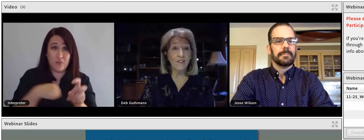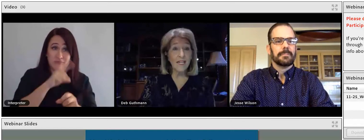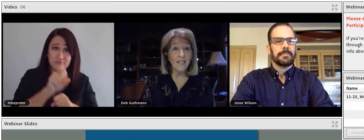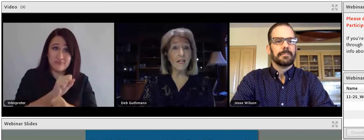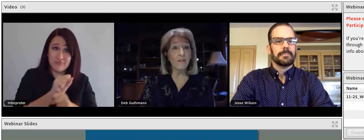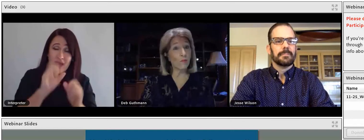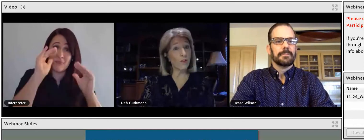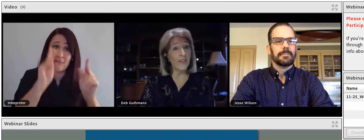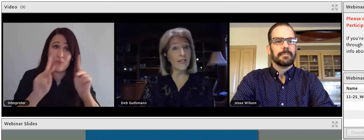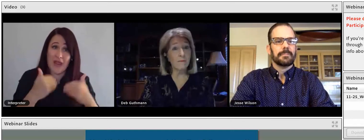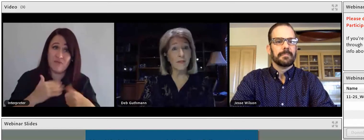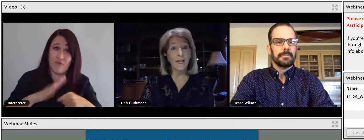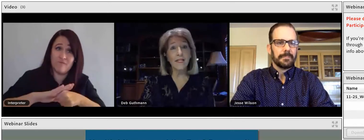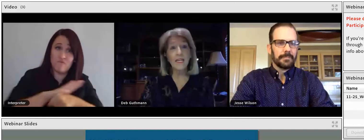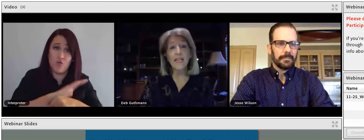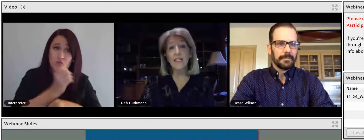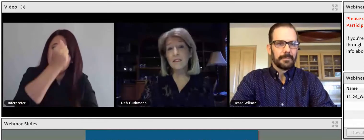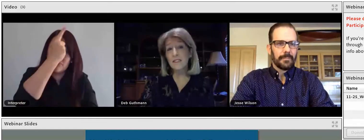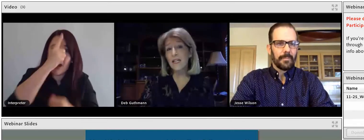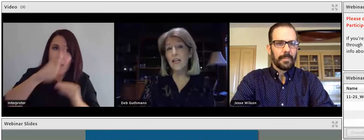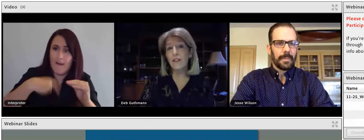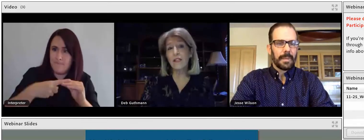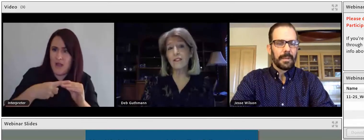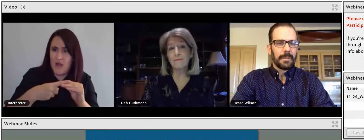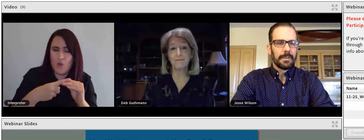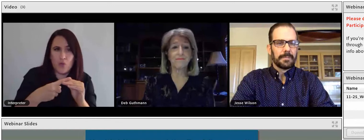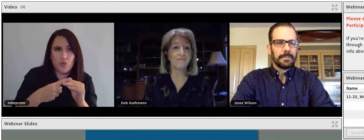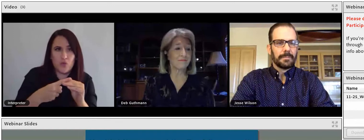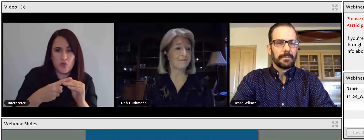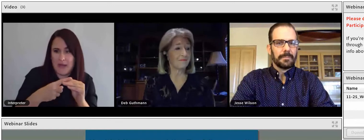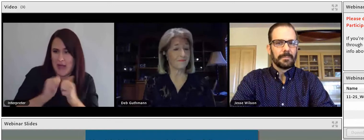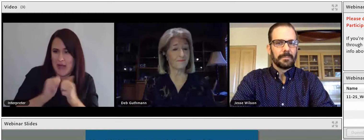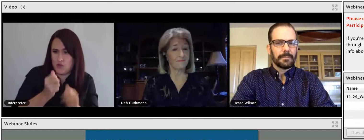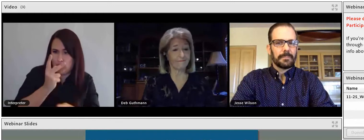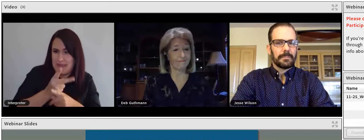full understanding of the role they can play in staying healthy.